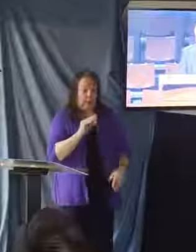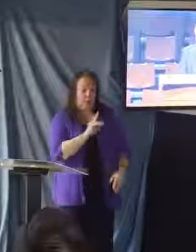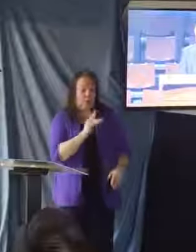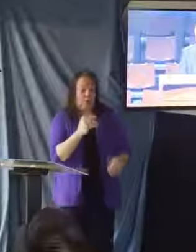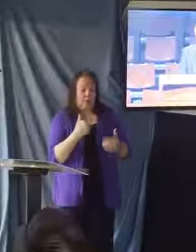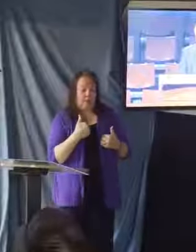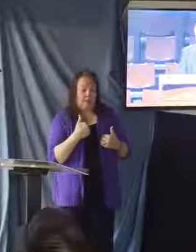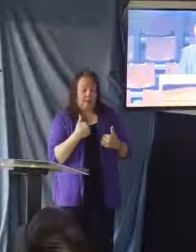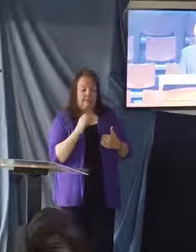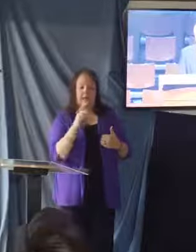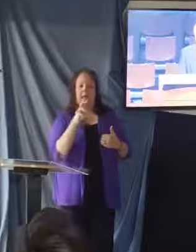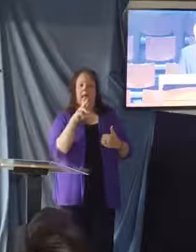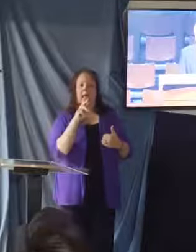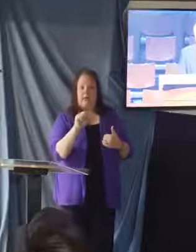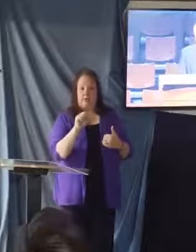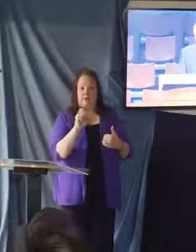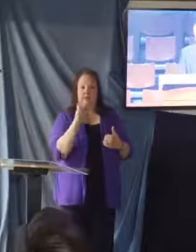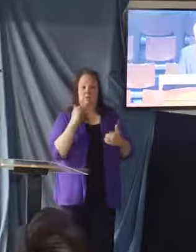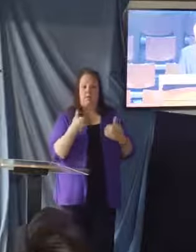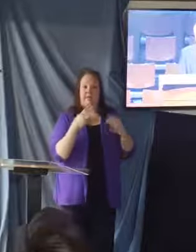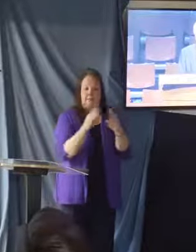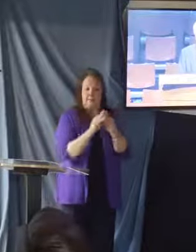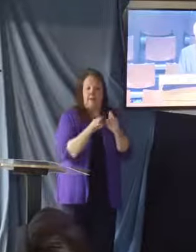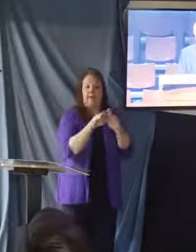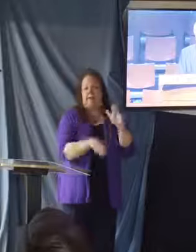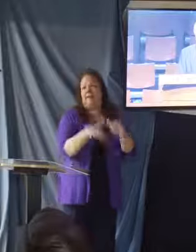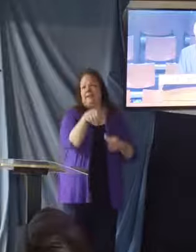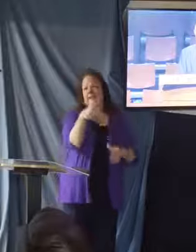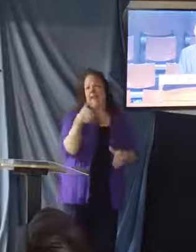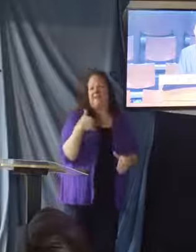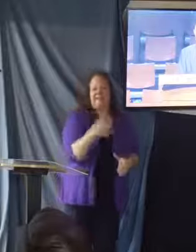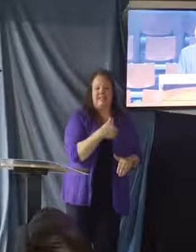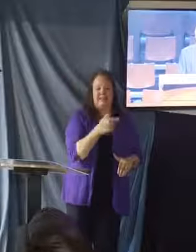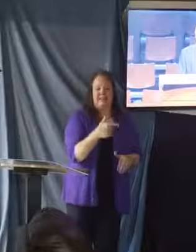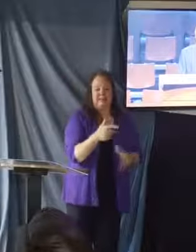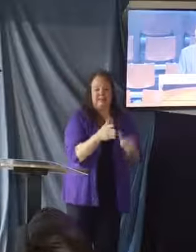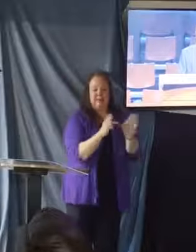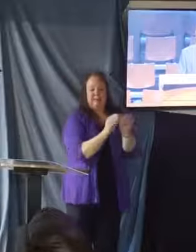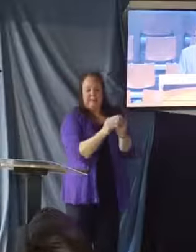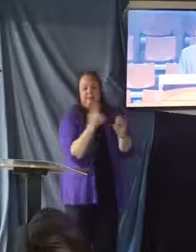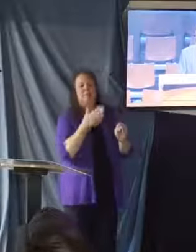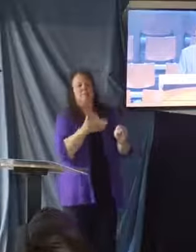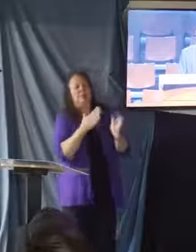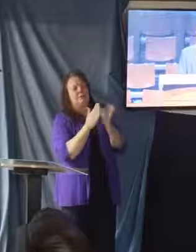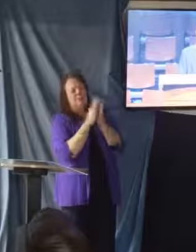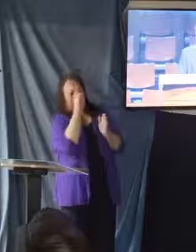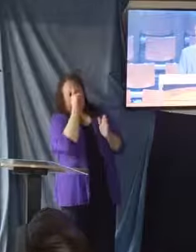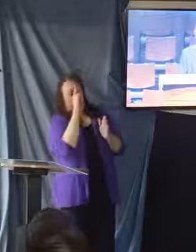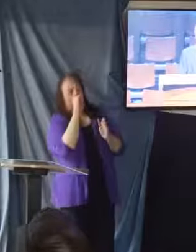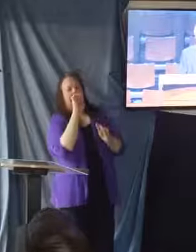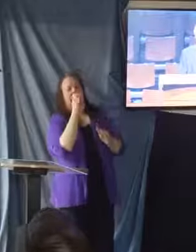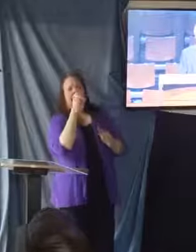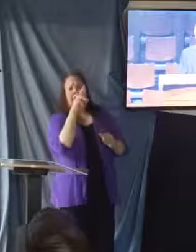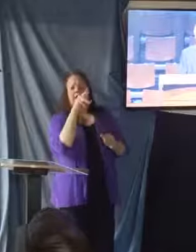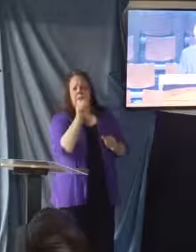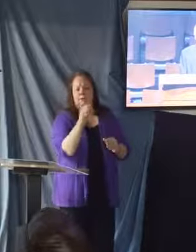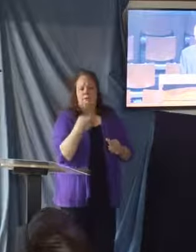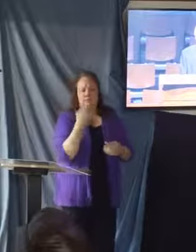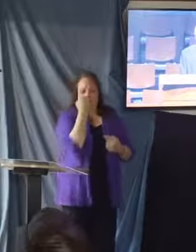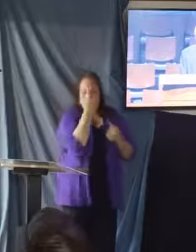will meet, and there are less than 10 of us. We will be meeting. You can pray for the elders as they meet. One of the things we'll be doing